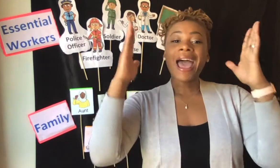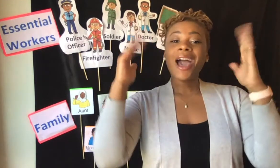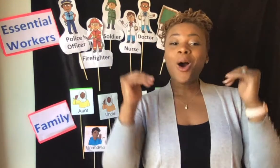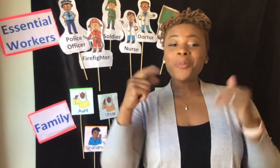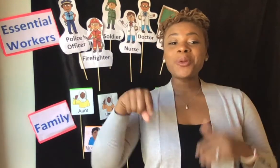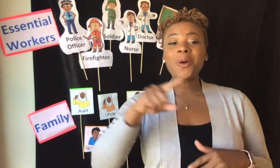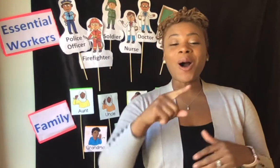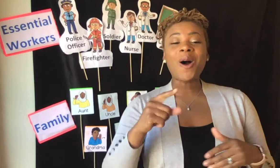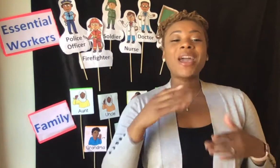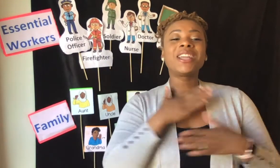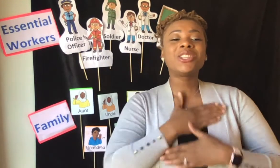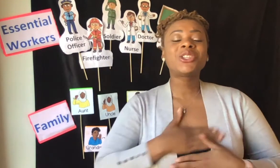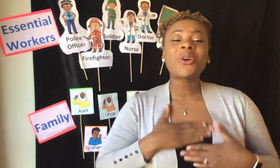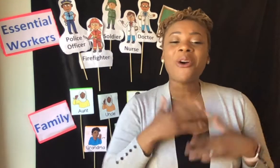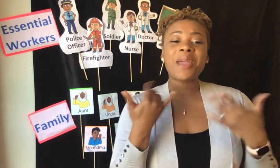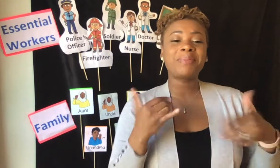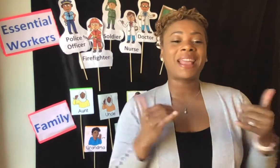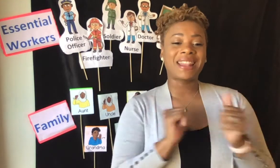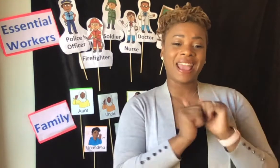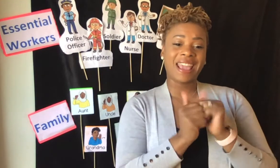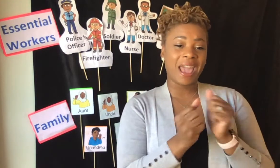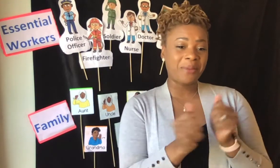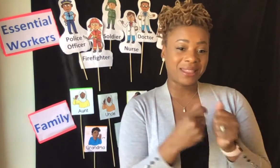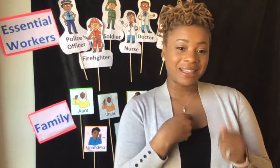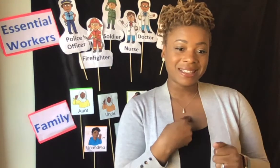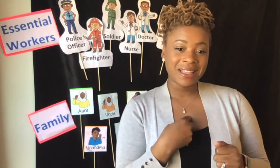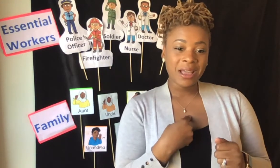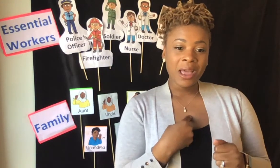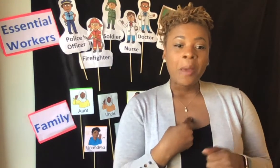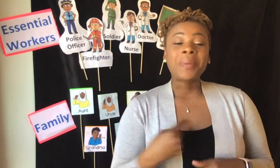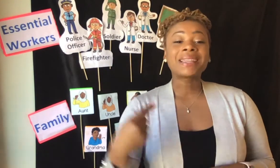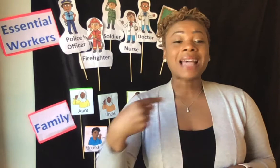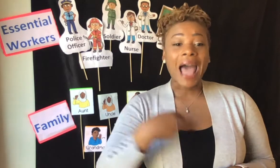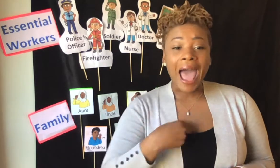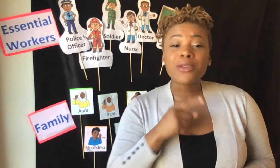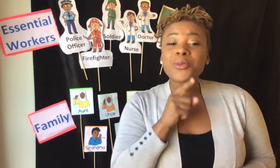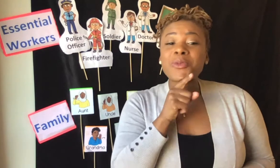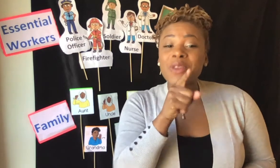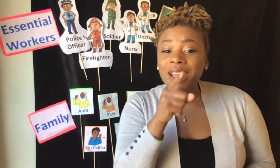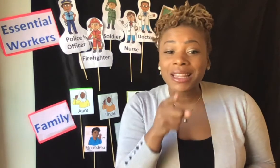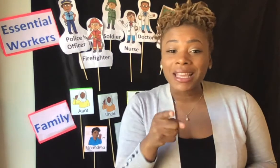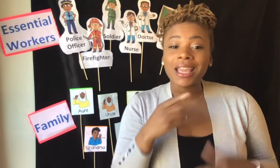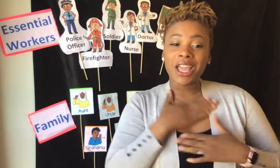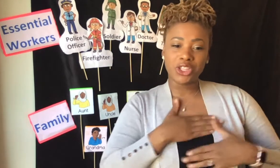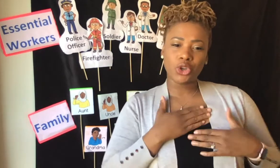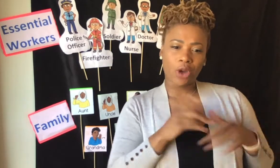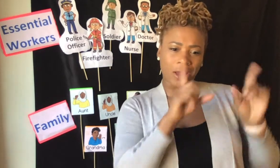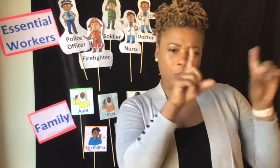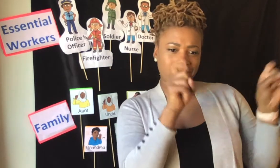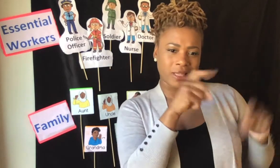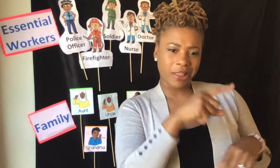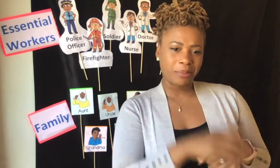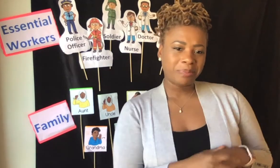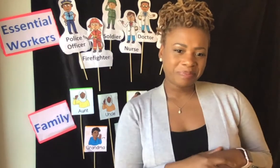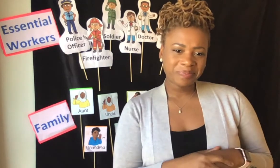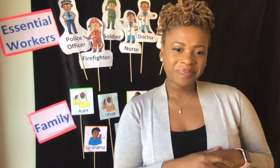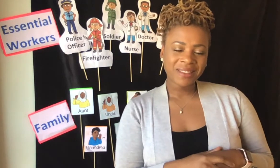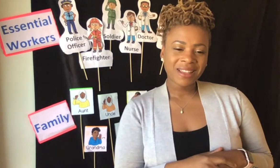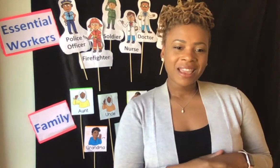hope you all enjoyed playing that game with us because I really enjoyed quizzing them.